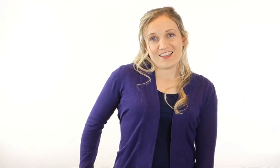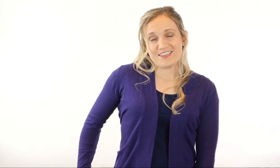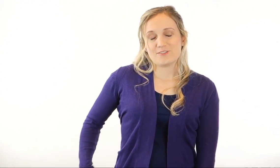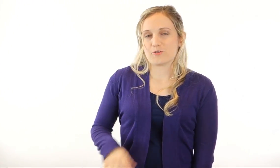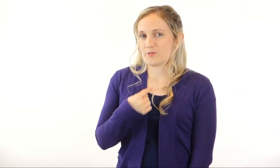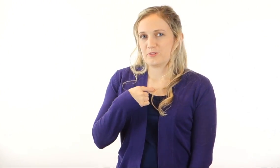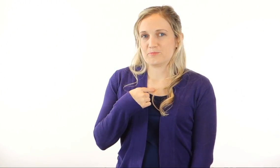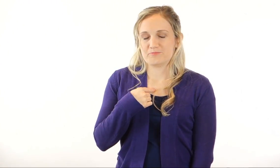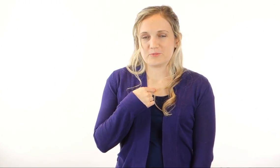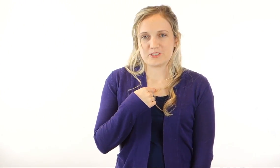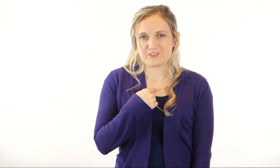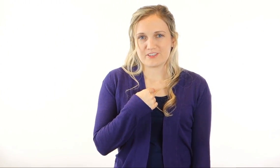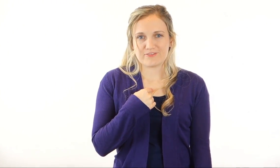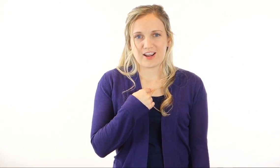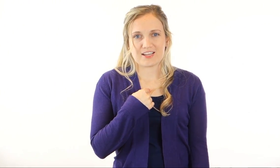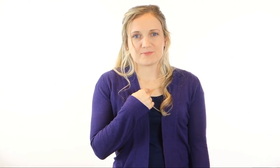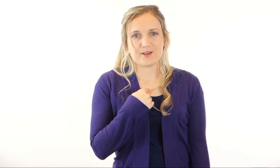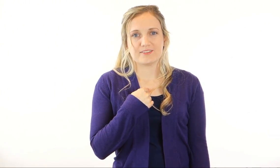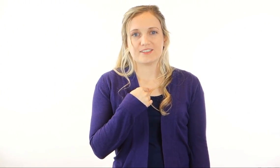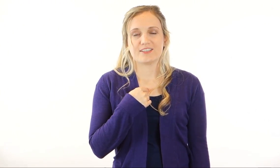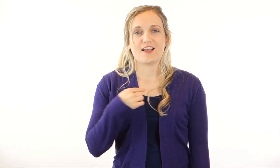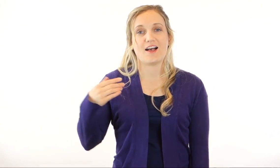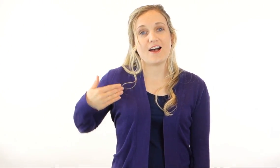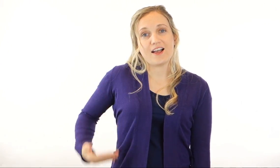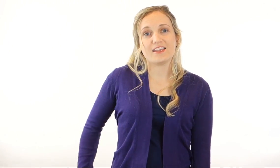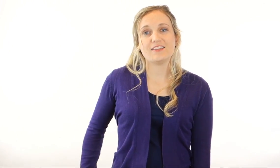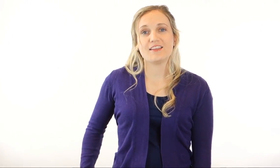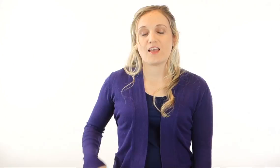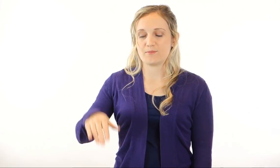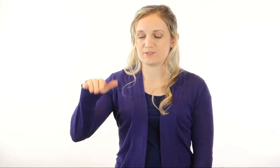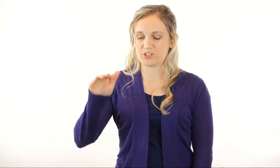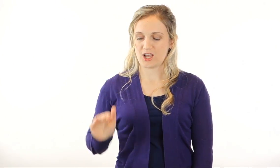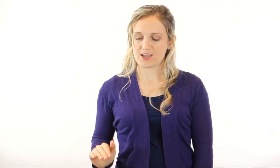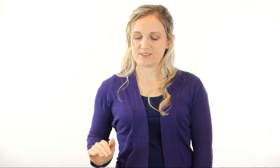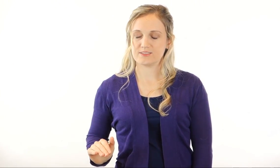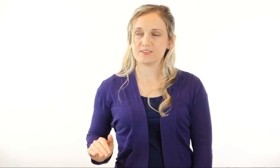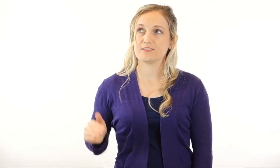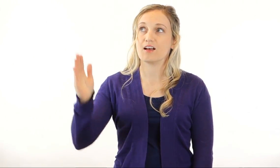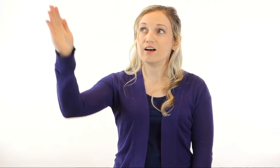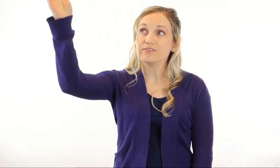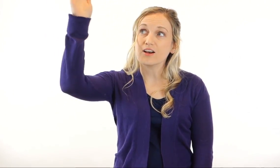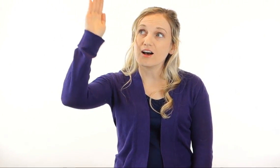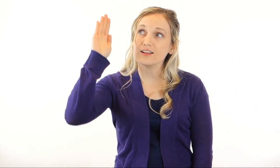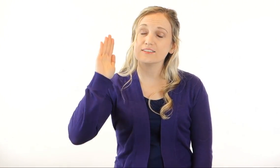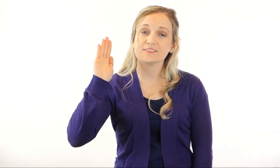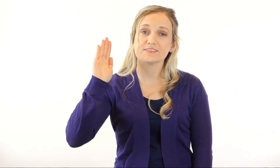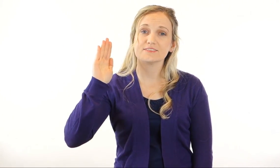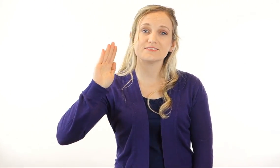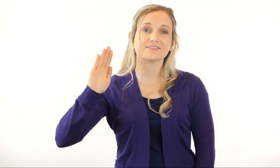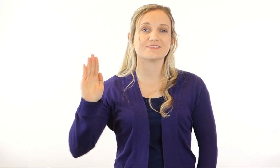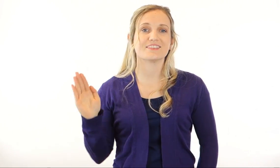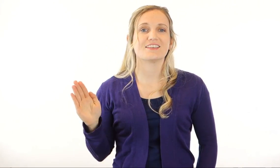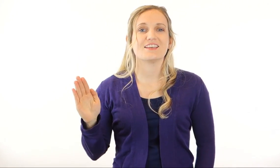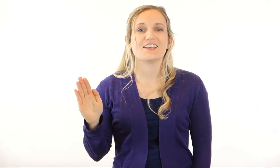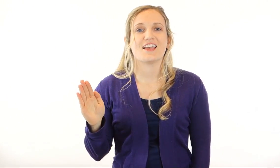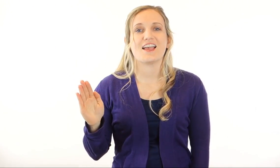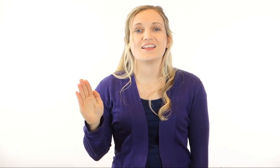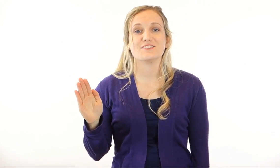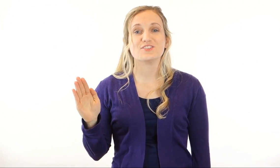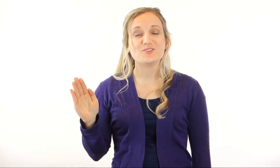I, or you can point to yourself for I as well. I am a child of God. And